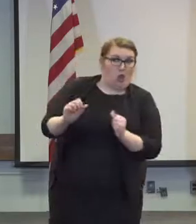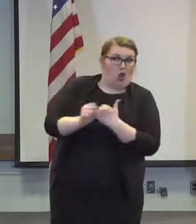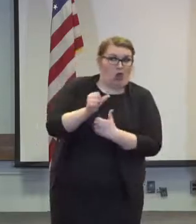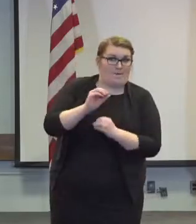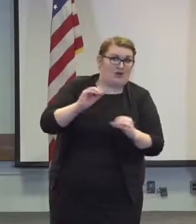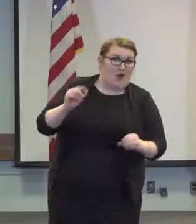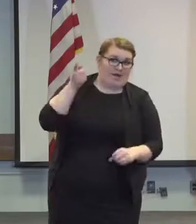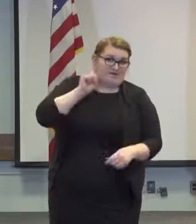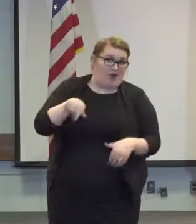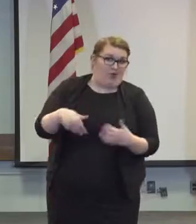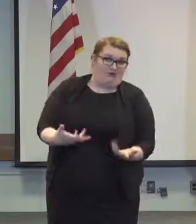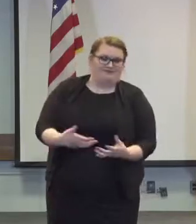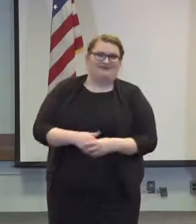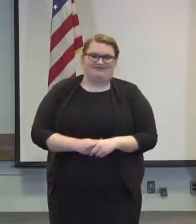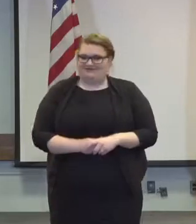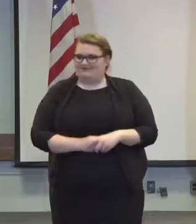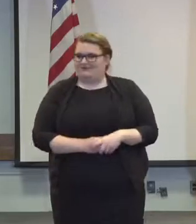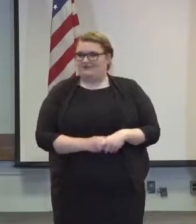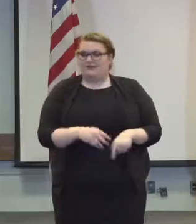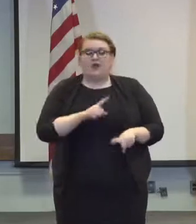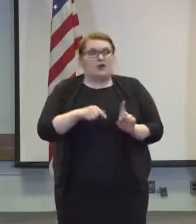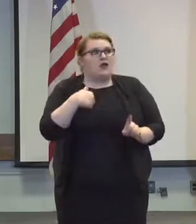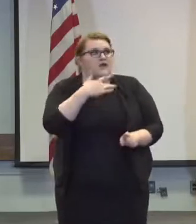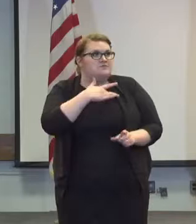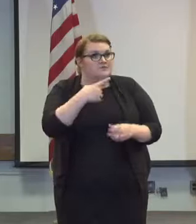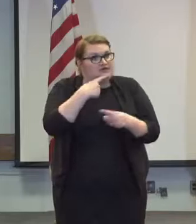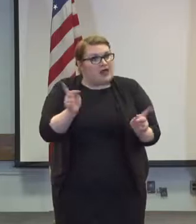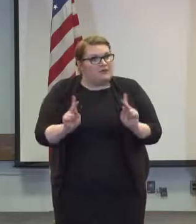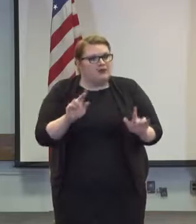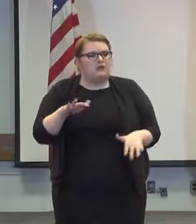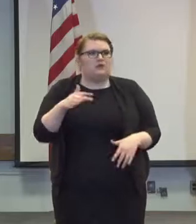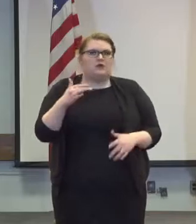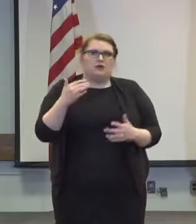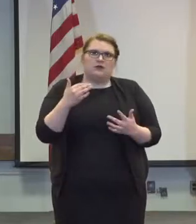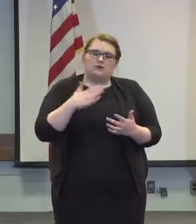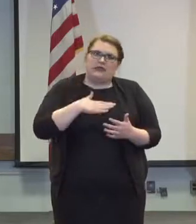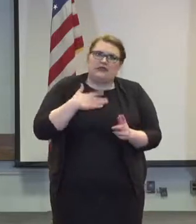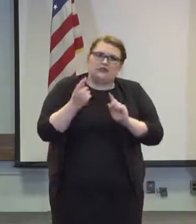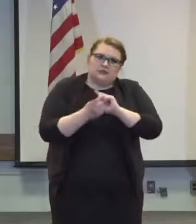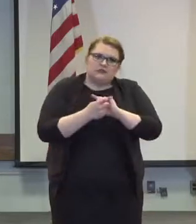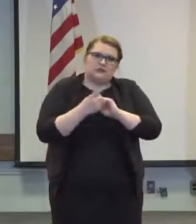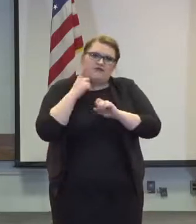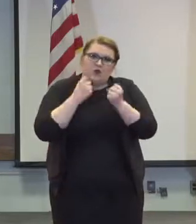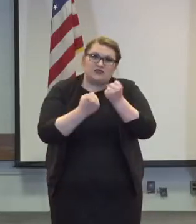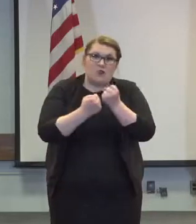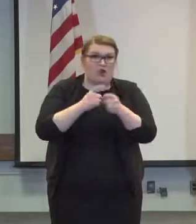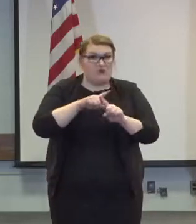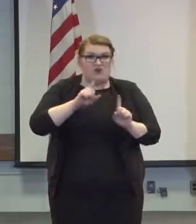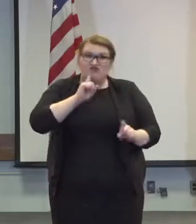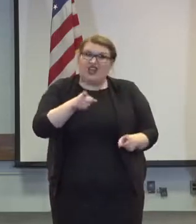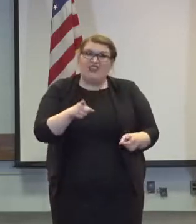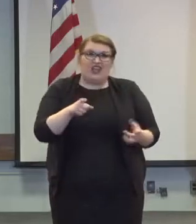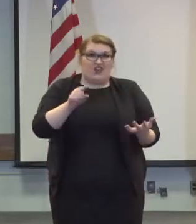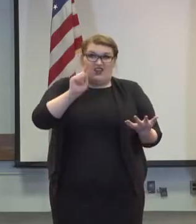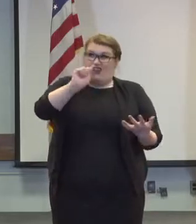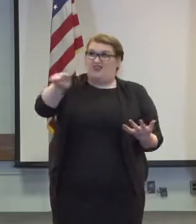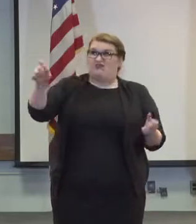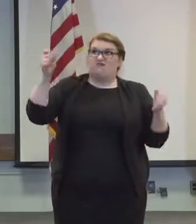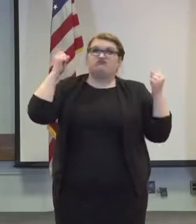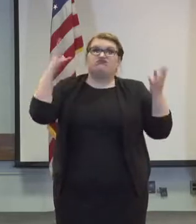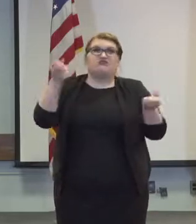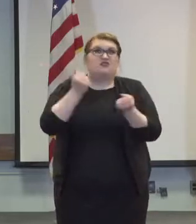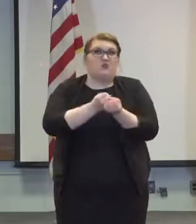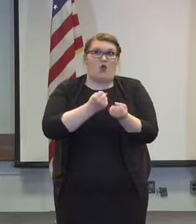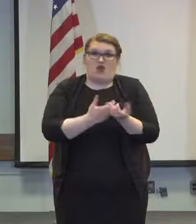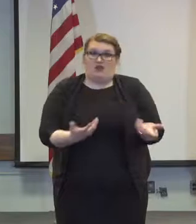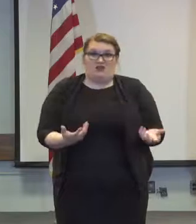But I'll just say, you know, so I would just tell people, you know, look to us for support, but really there's far more support out there. We will never